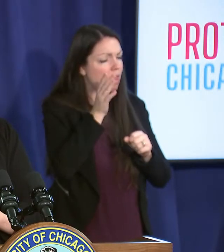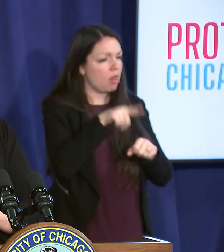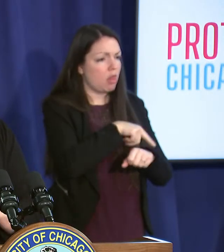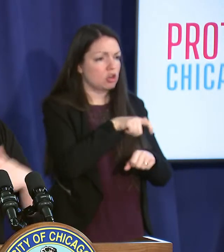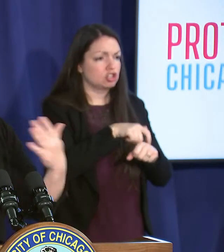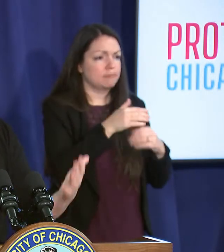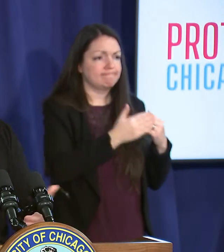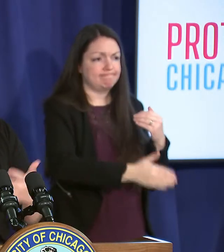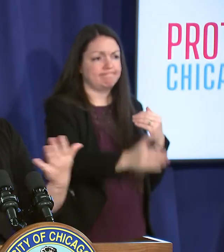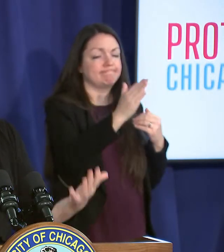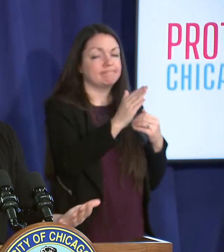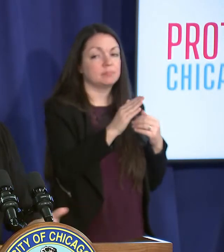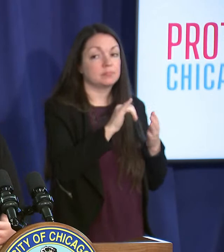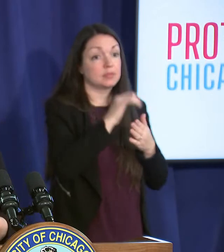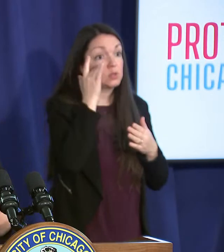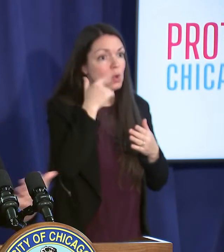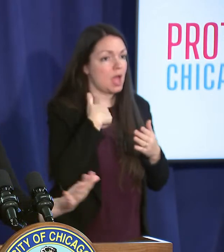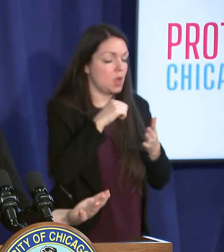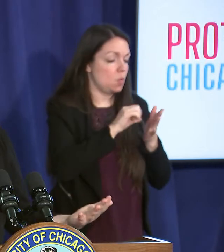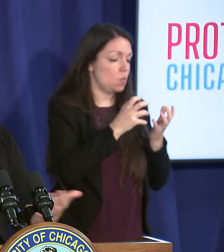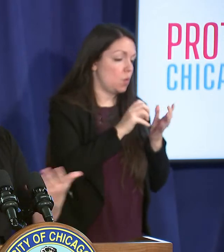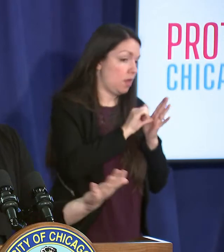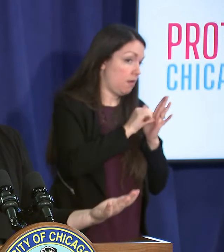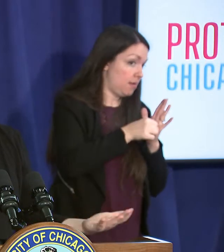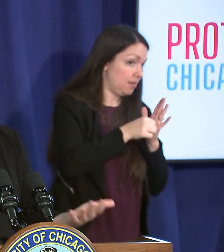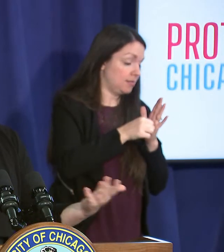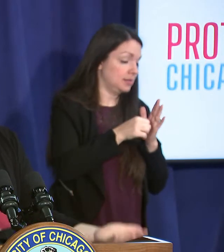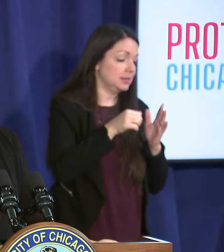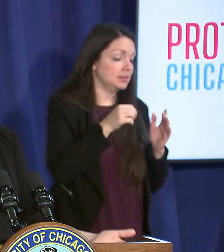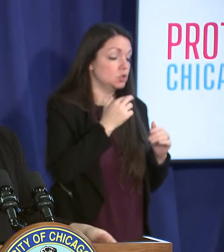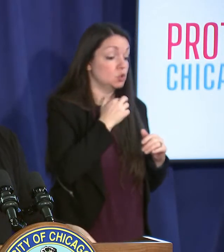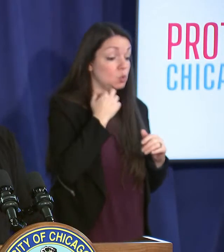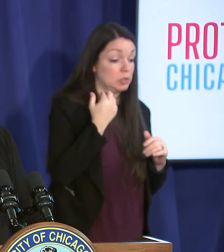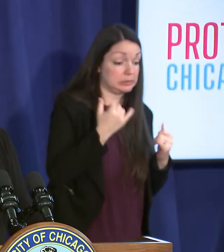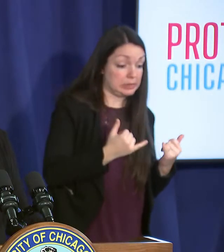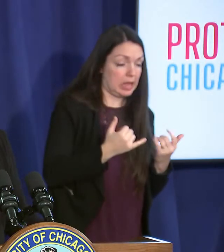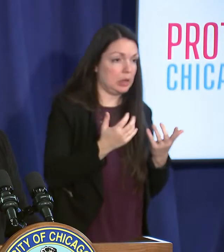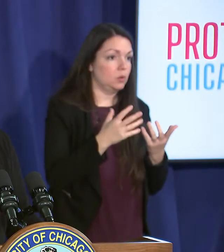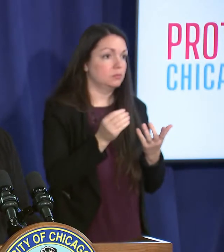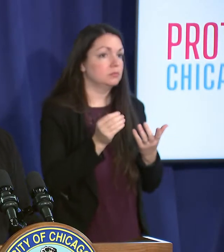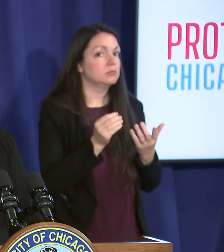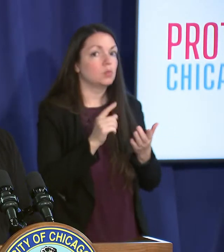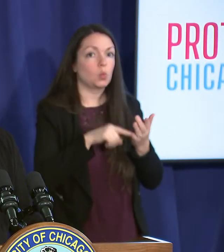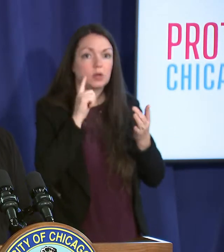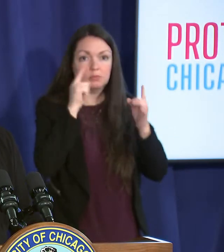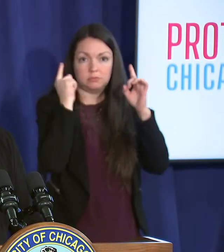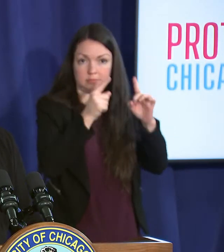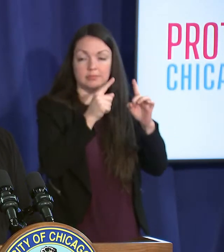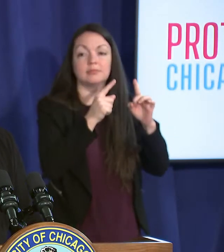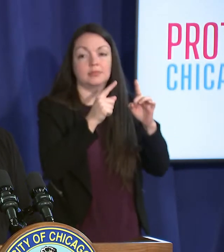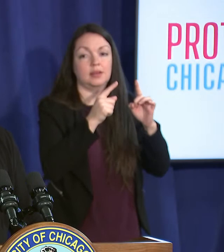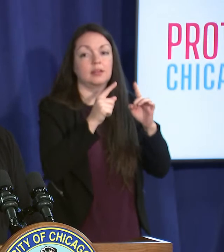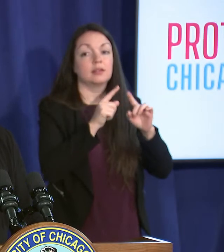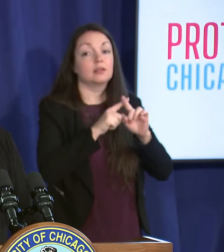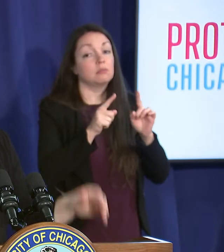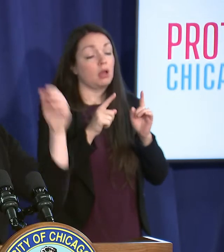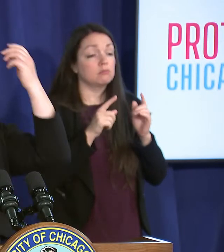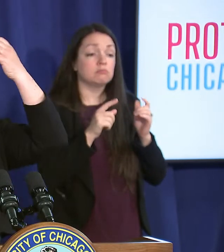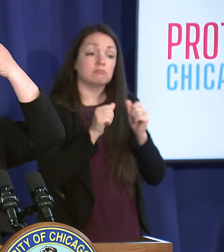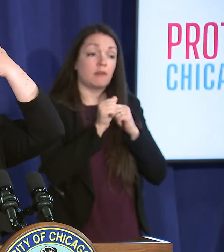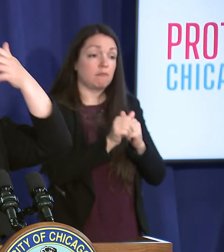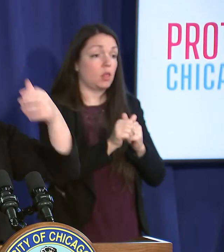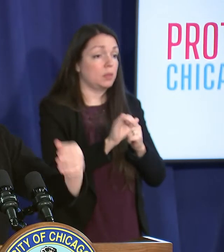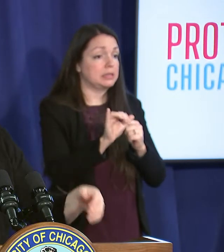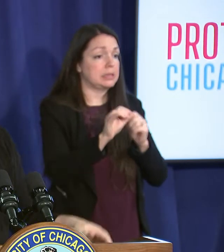term. That's part of why I was highlighting, this is the risk and here's what we're aiming for. We're following the